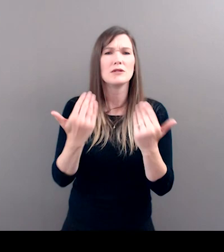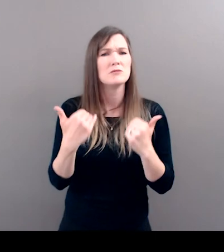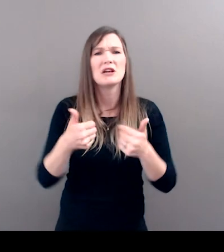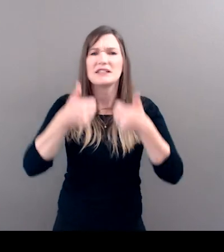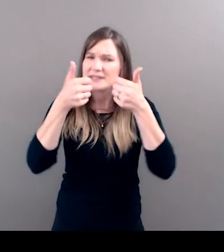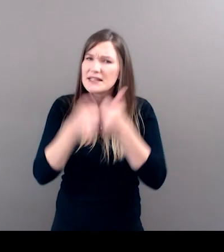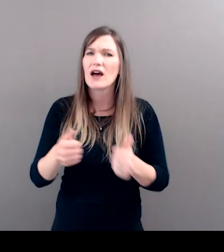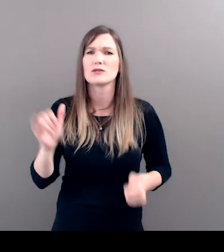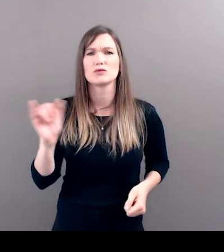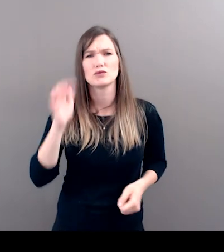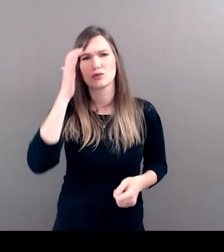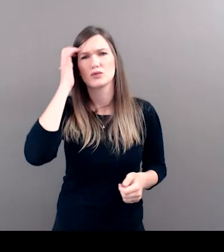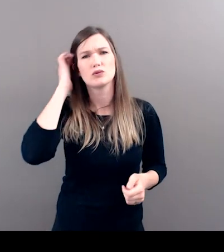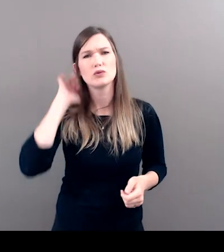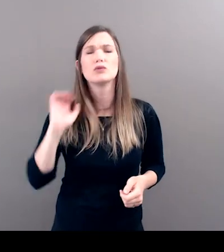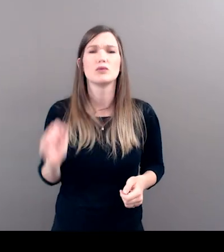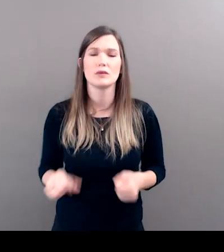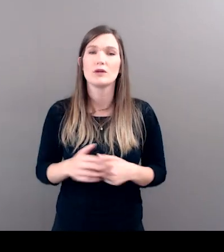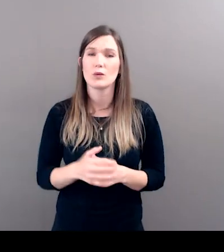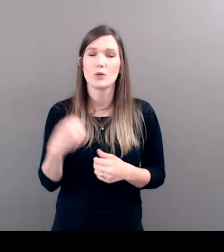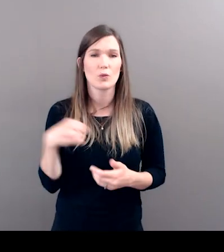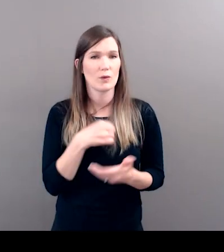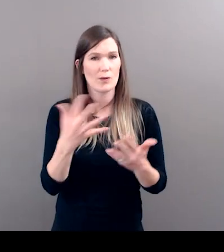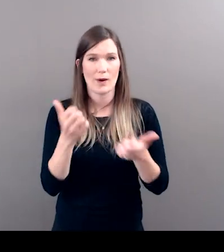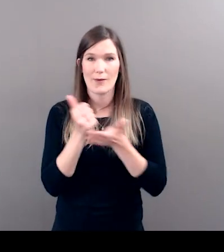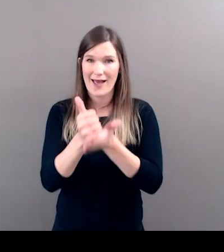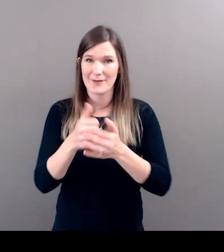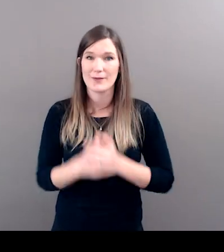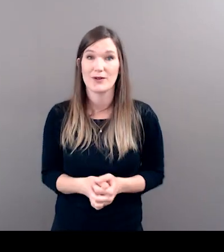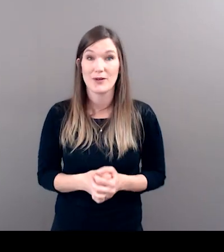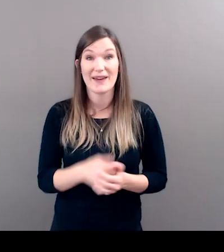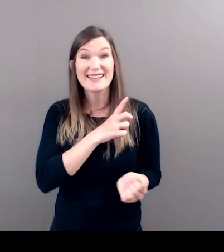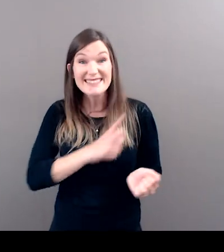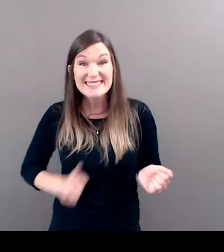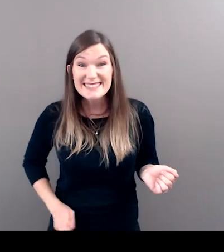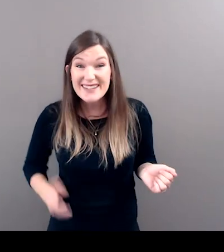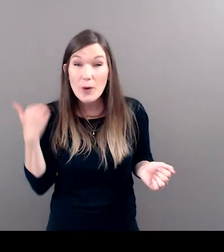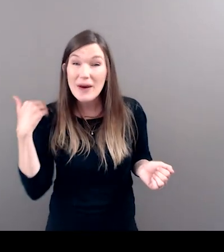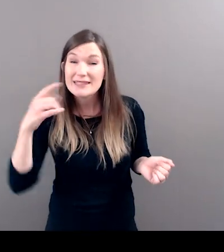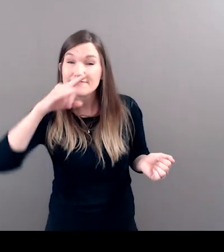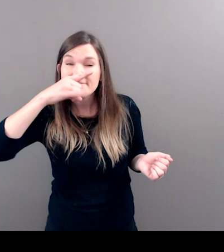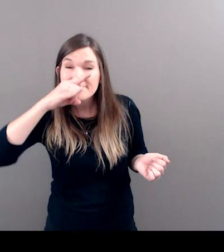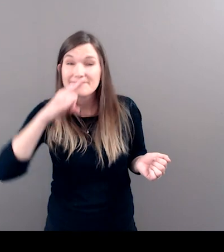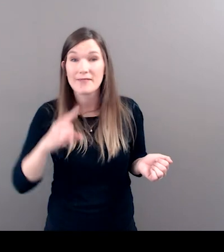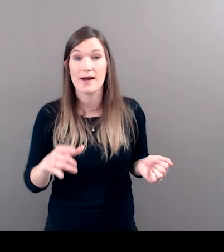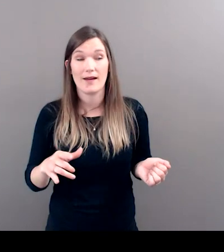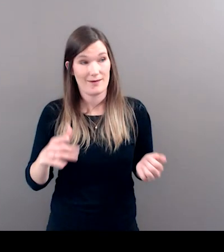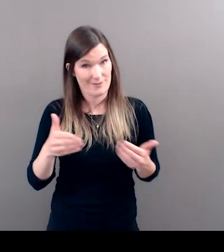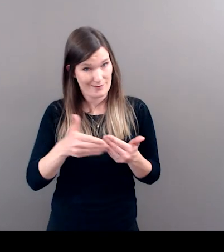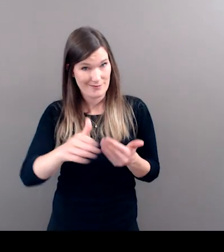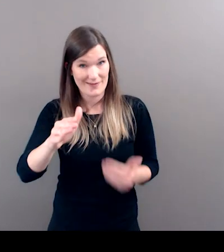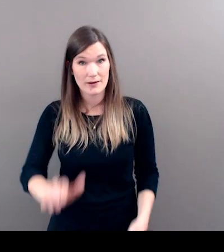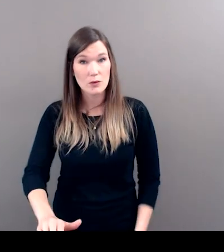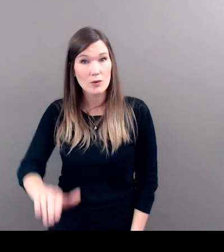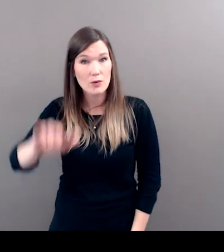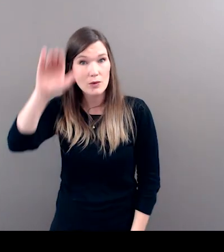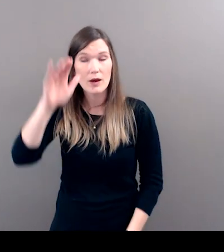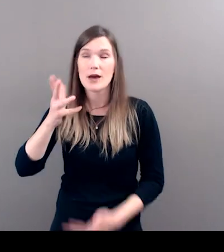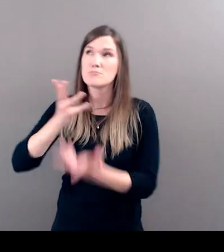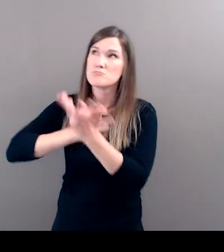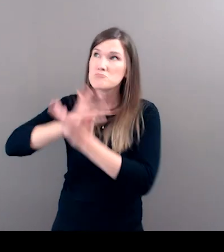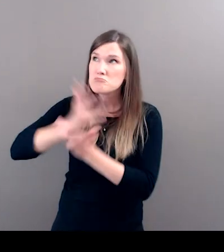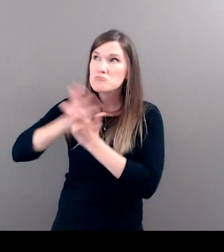a journey. David was a little kid. He became king. He walked a long time with God, and God taught him many lessons, and he made many